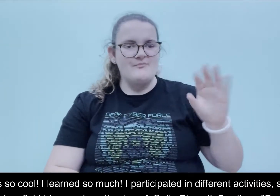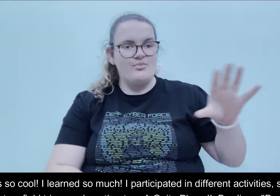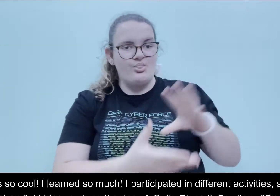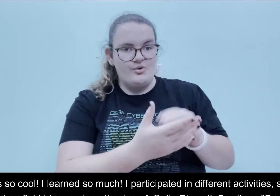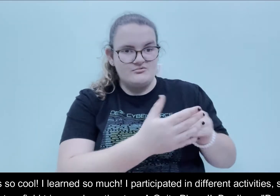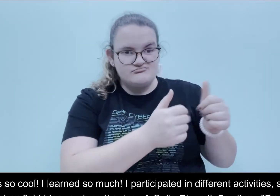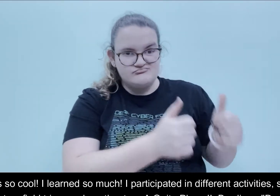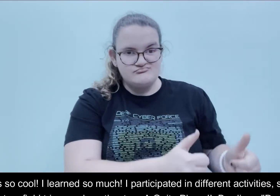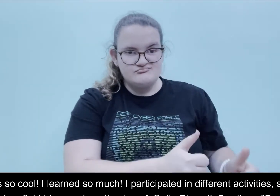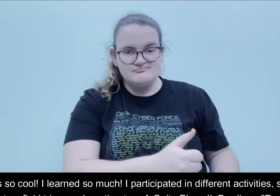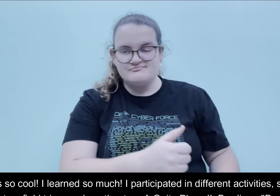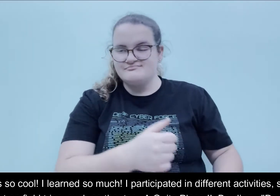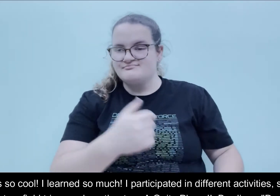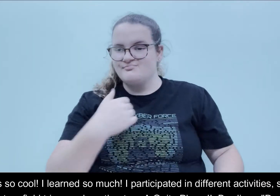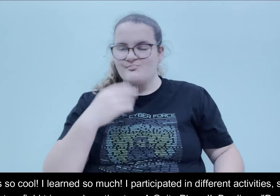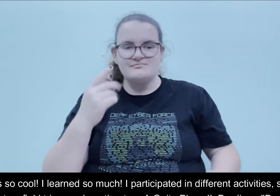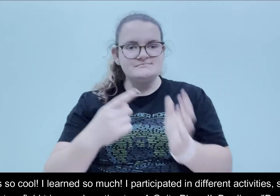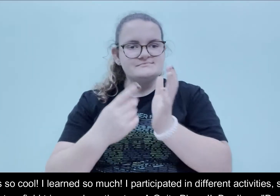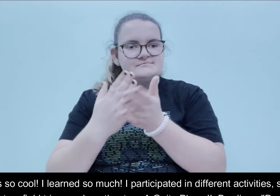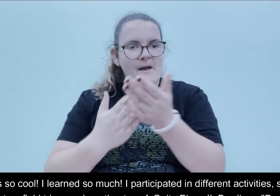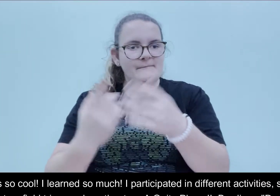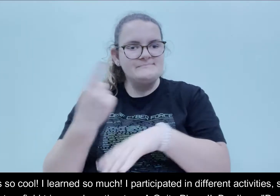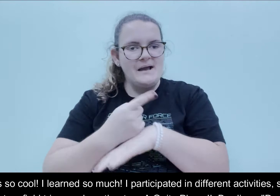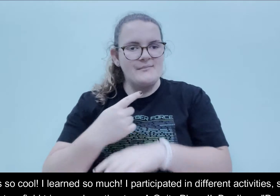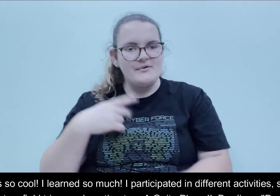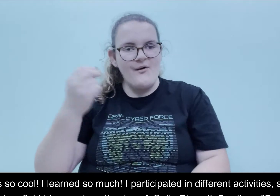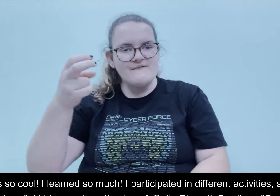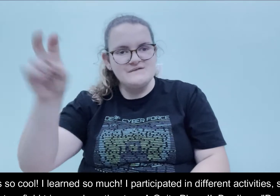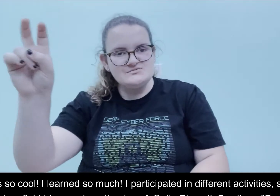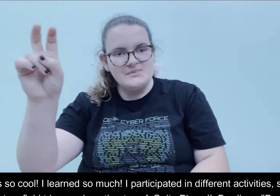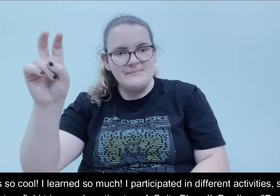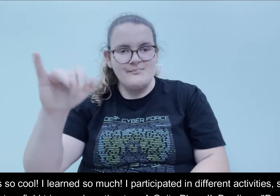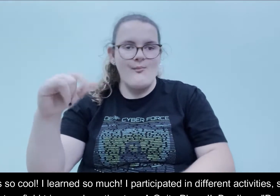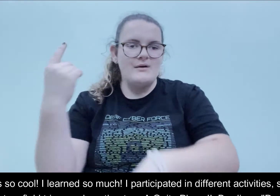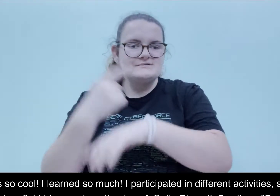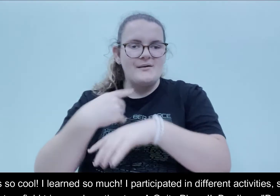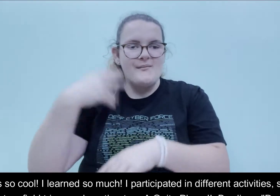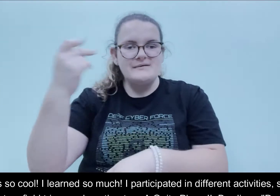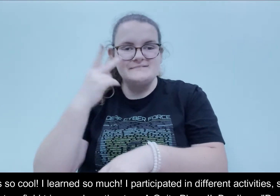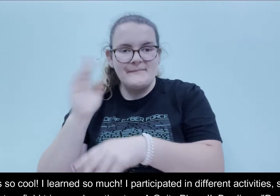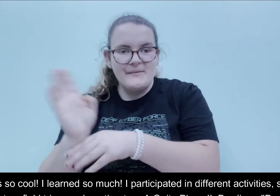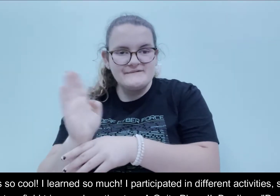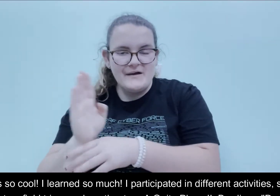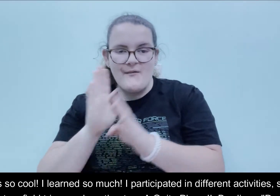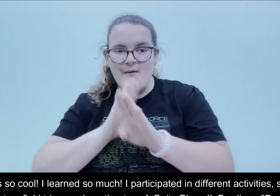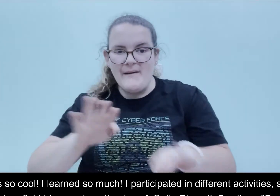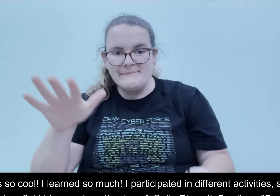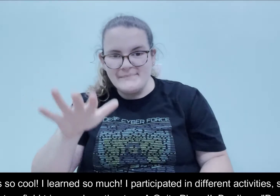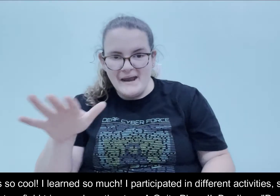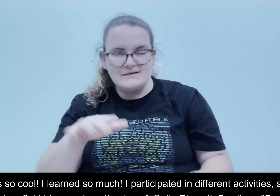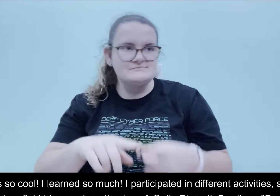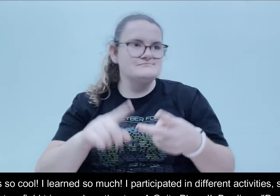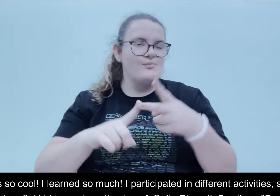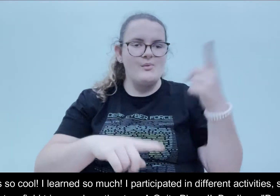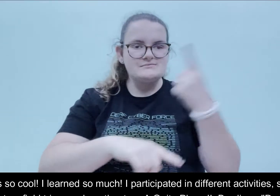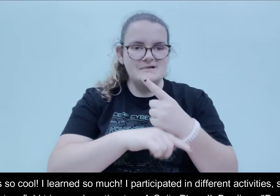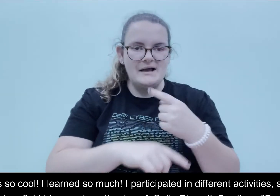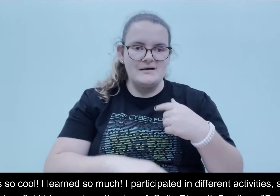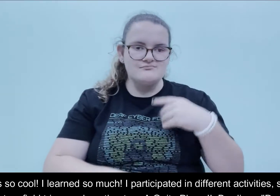learn that. Of course there was other activities. Like after we would learn some things, Then some days we would go on field trips.